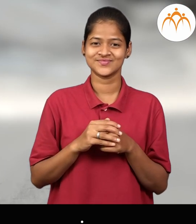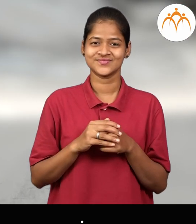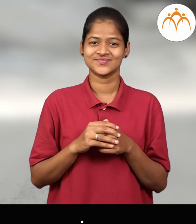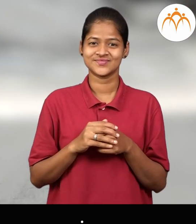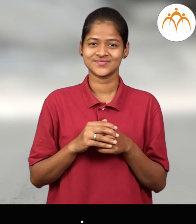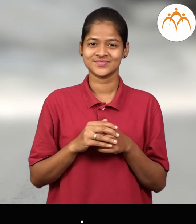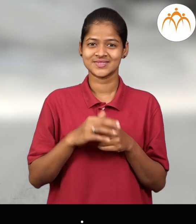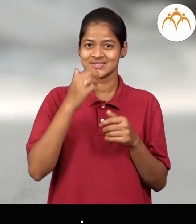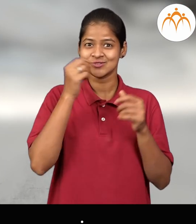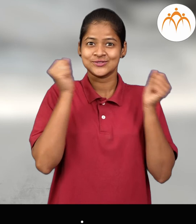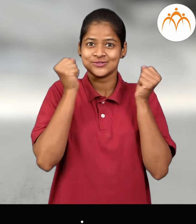in snowy regions.